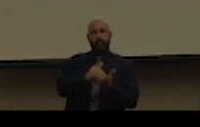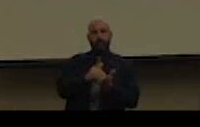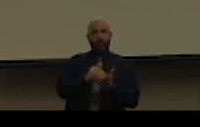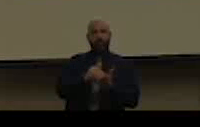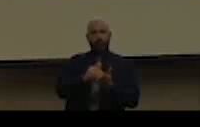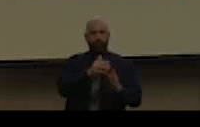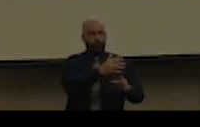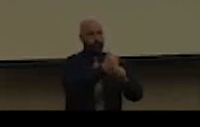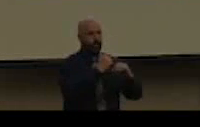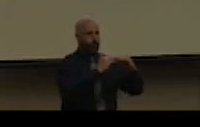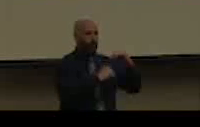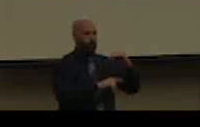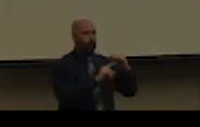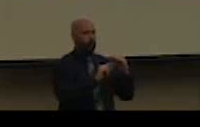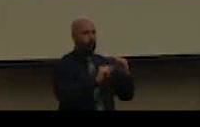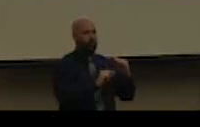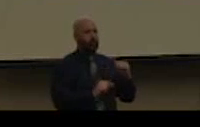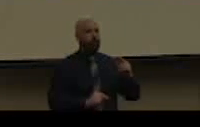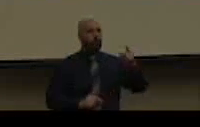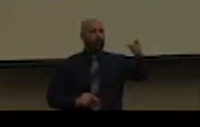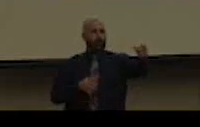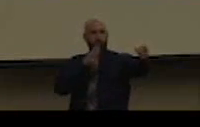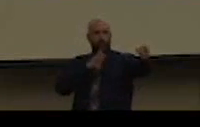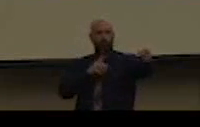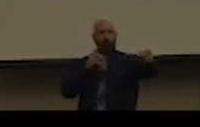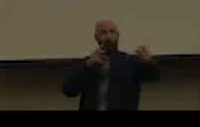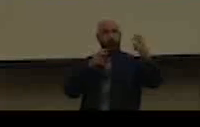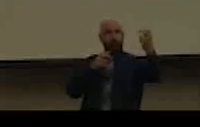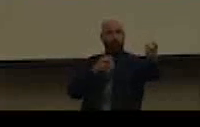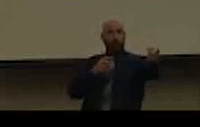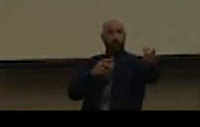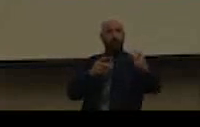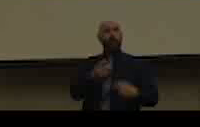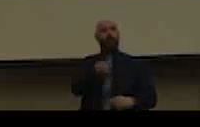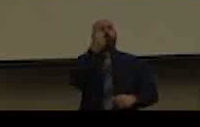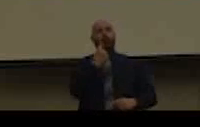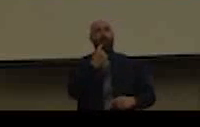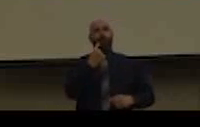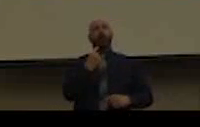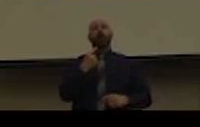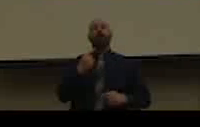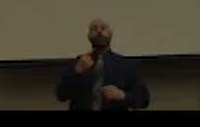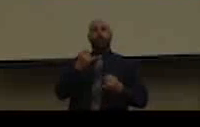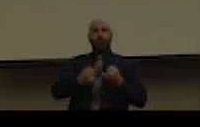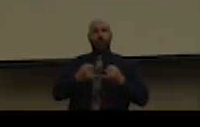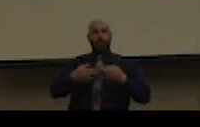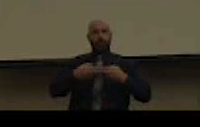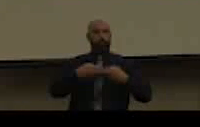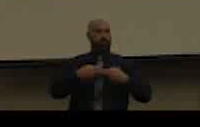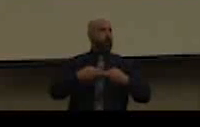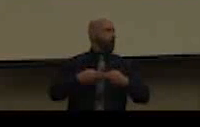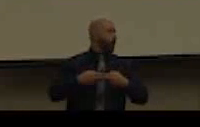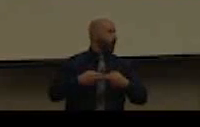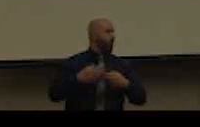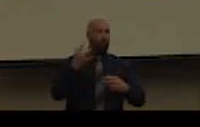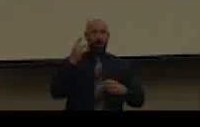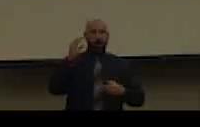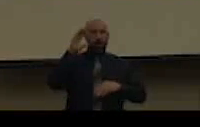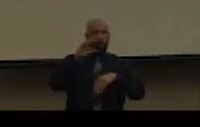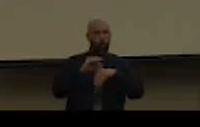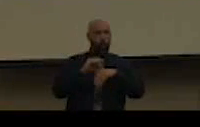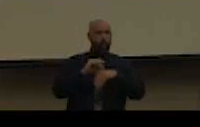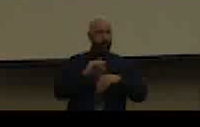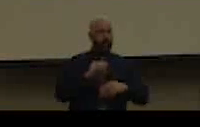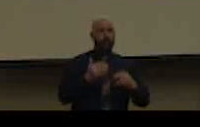Excuse me, I have a question. Yeah. On that last slide, why did we go down? I think current and new is switched. That's, it should say